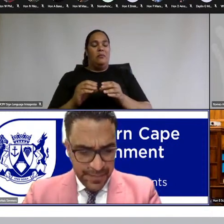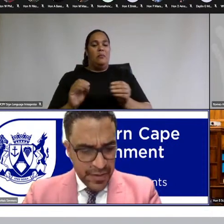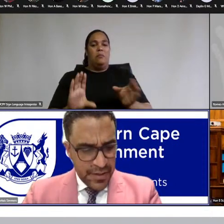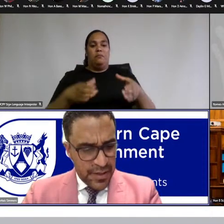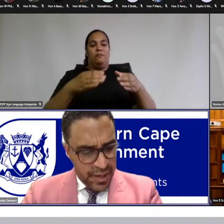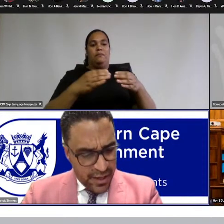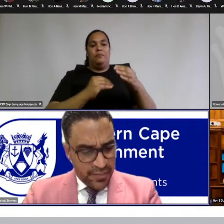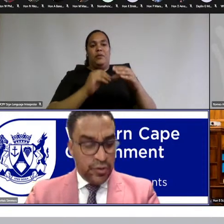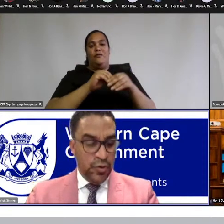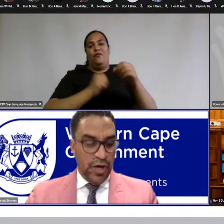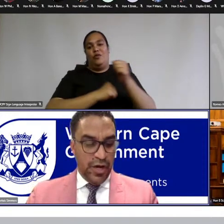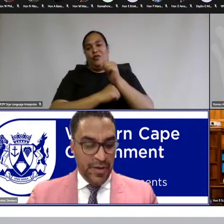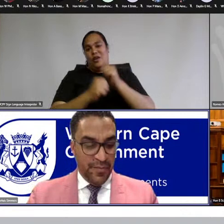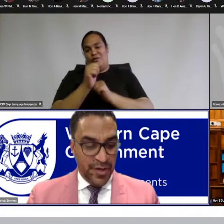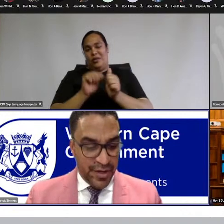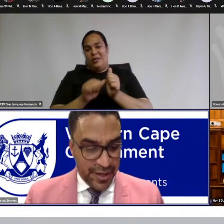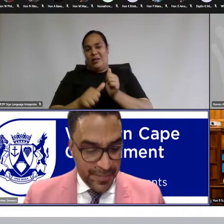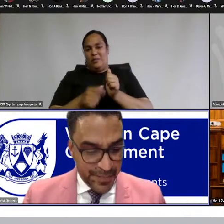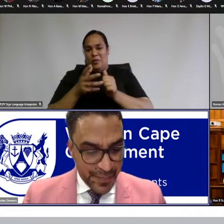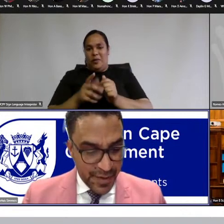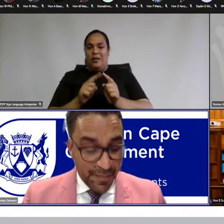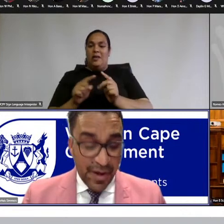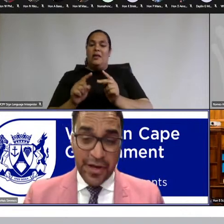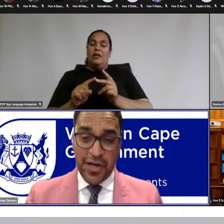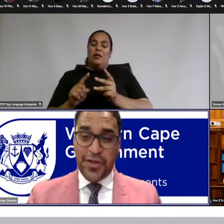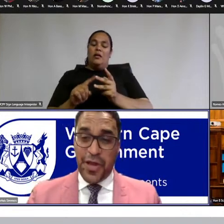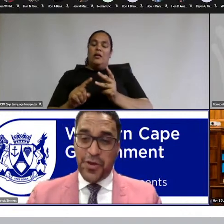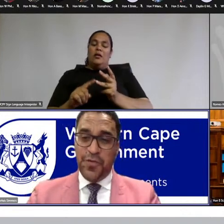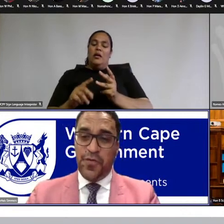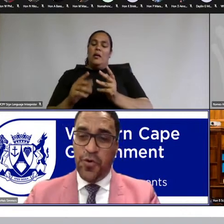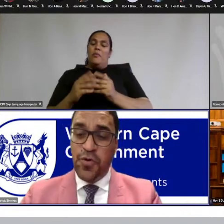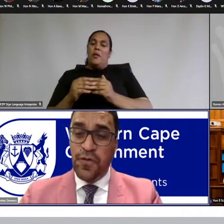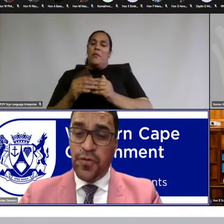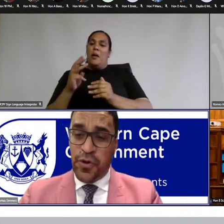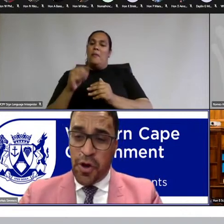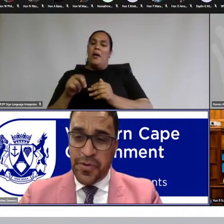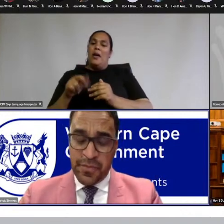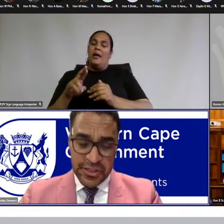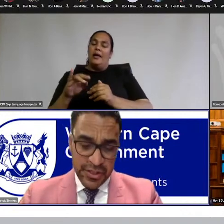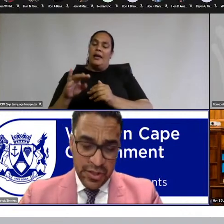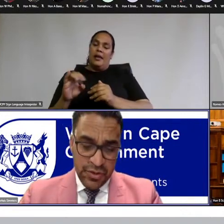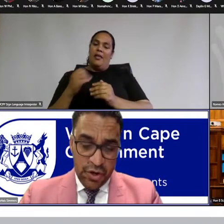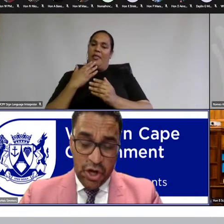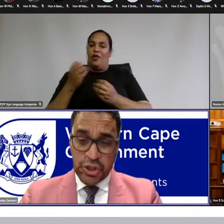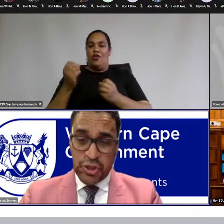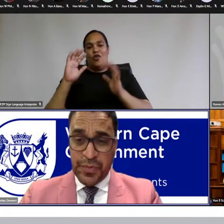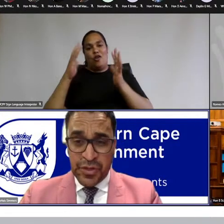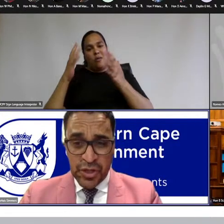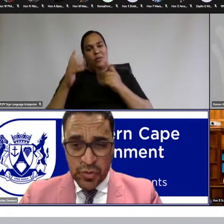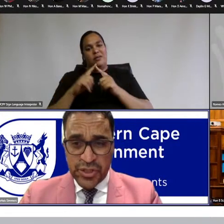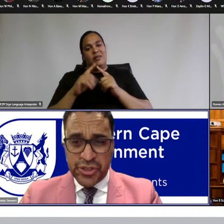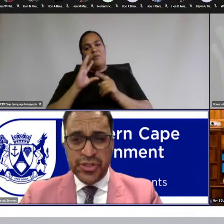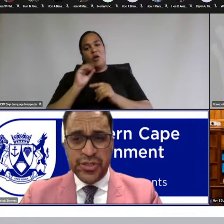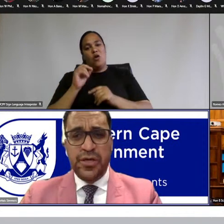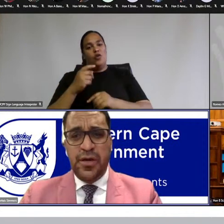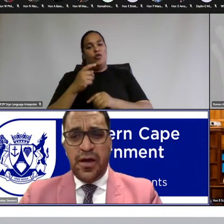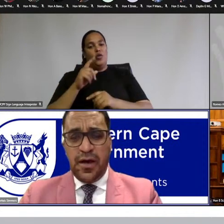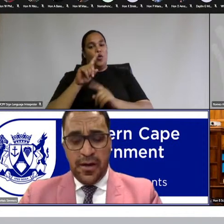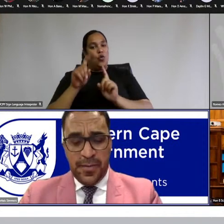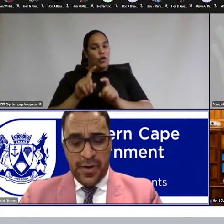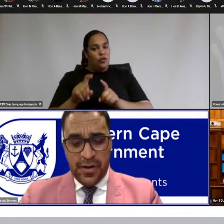Speaker. To Member Marais, thank you for the compliments. You asked two pertinent